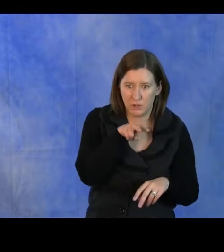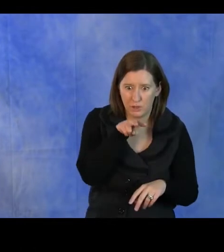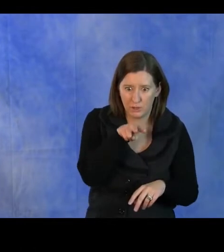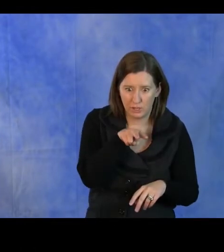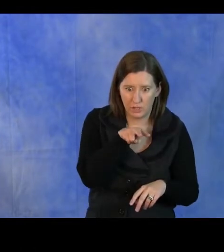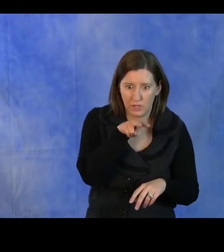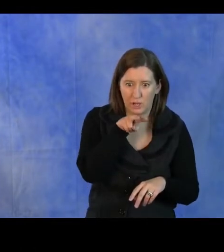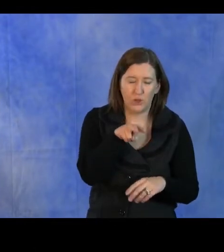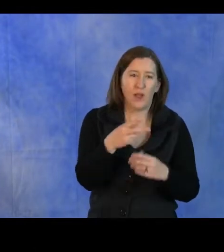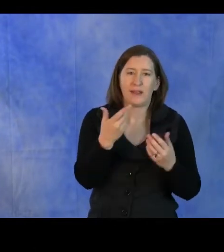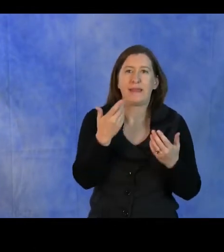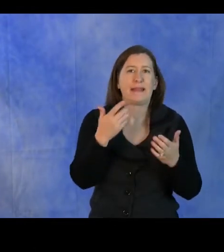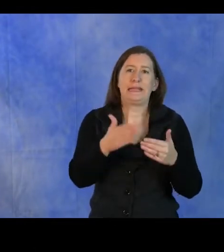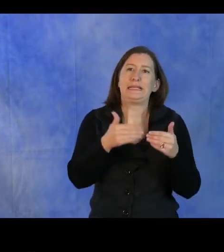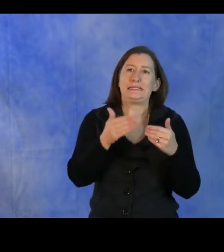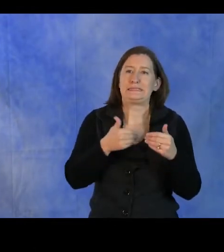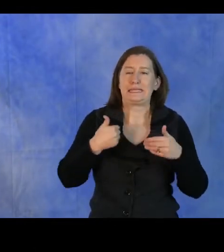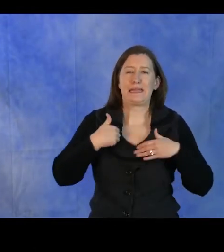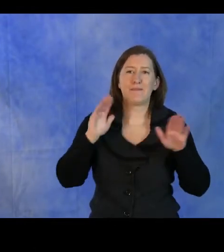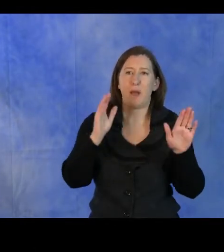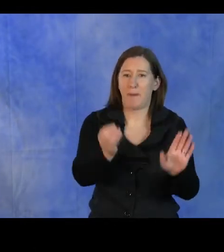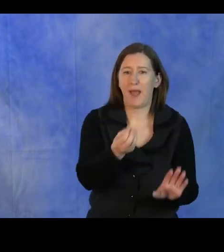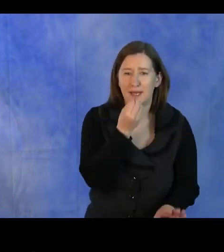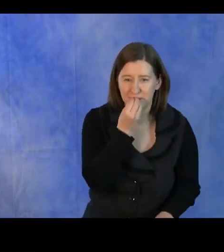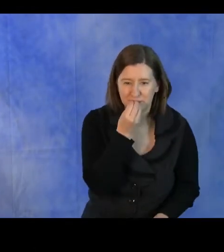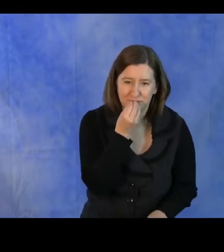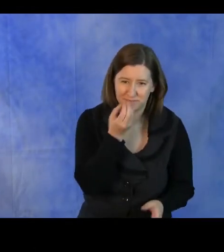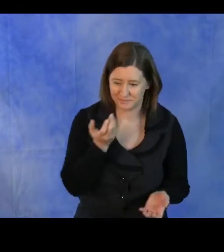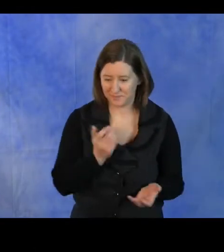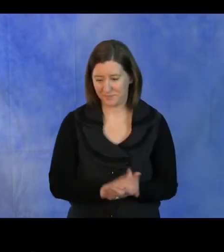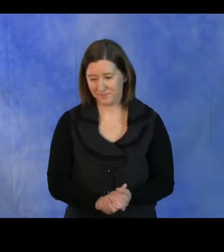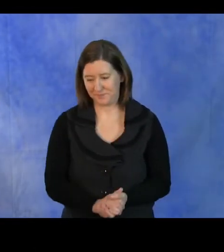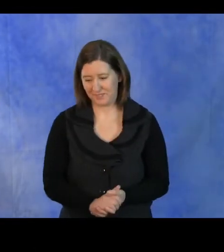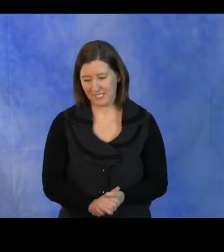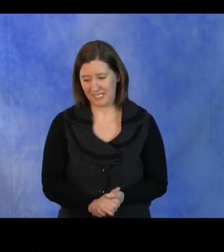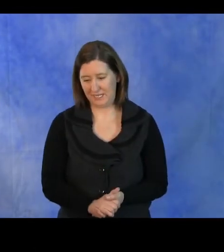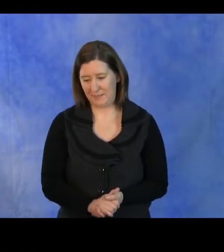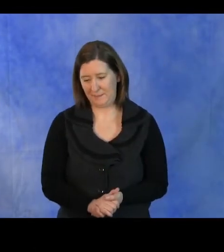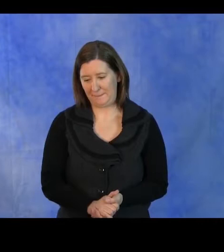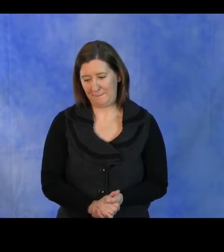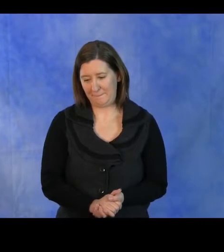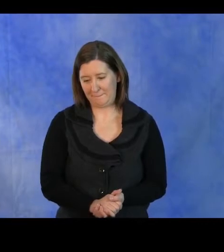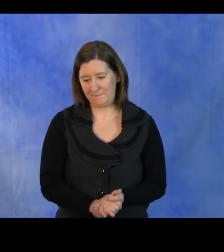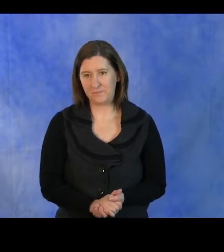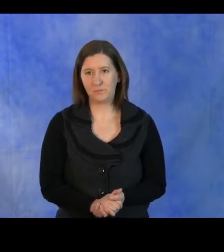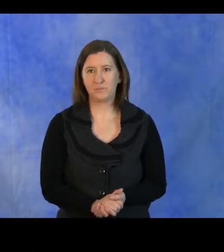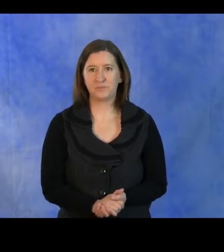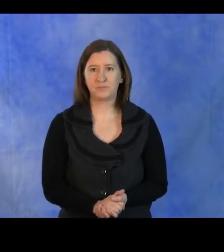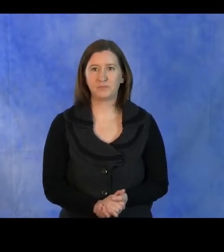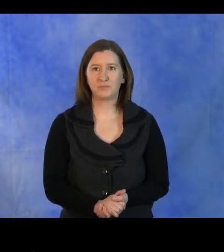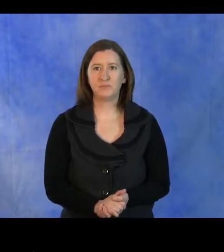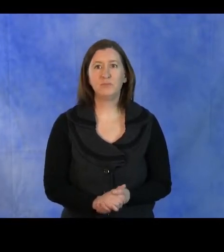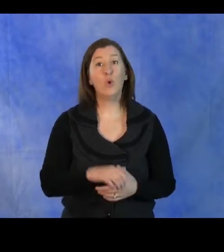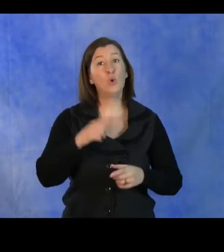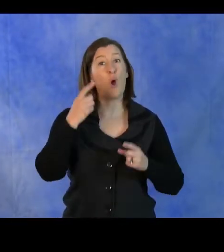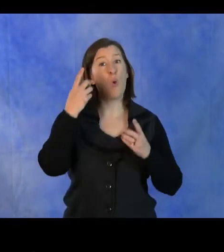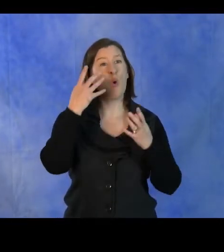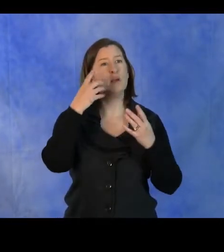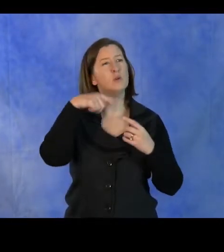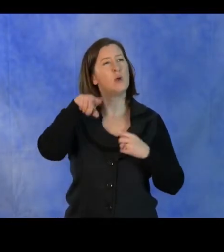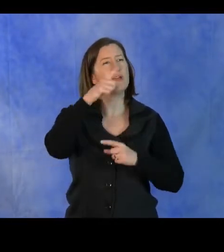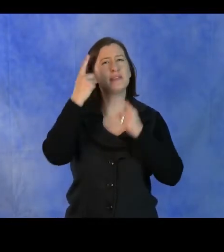that had problems with inhibitory control, they just gave up. They were sitting there staring at it, gave up and ate it.